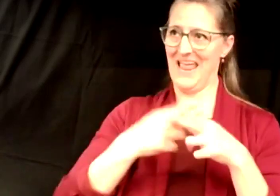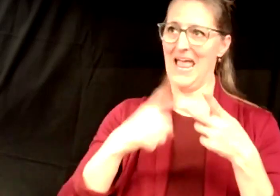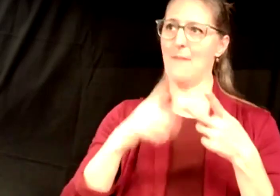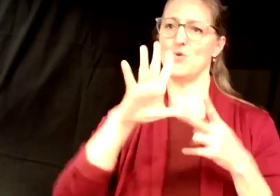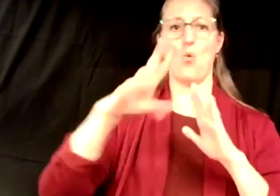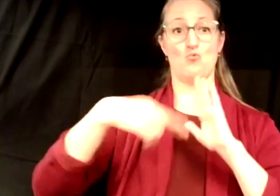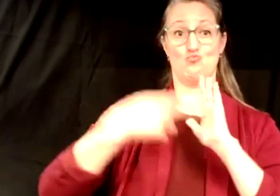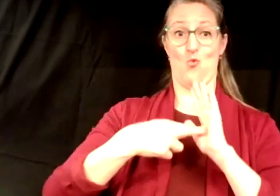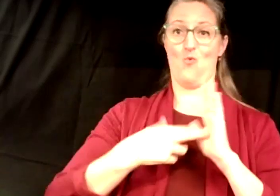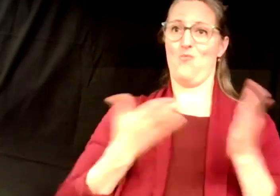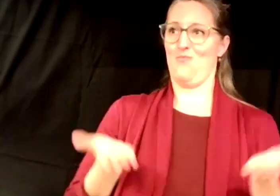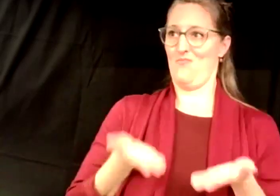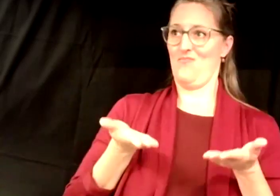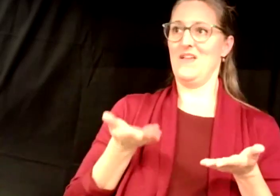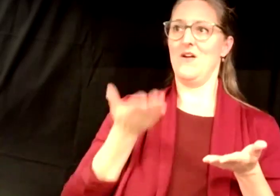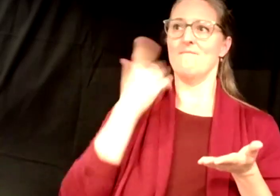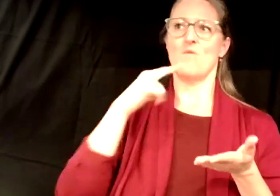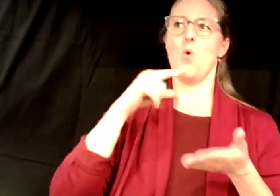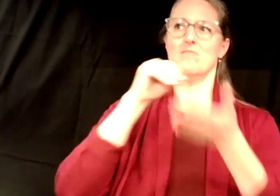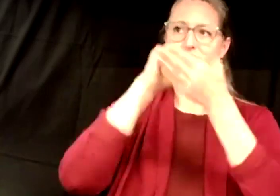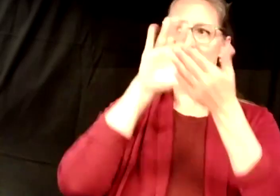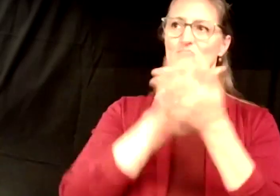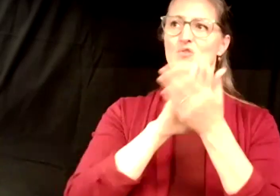to the board for the record.